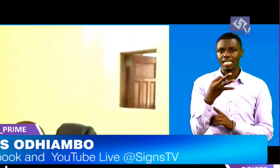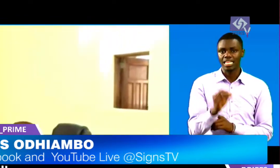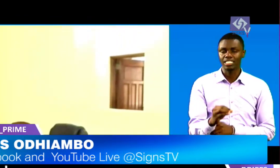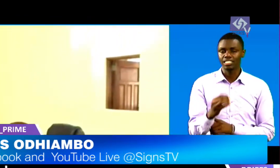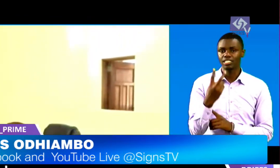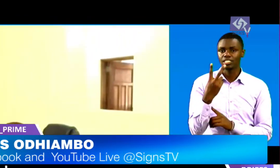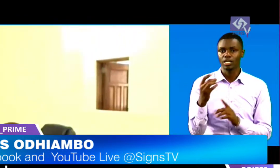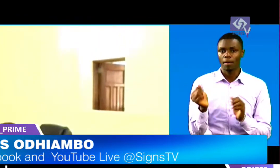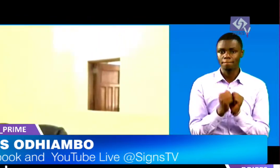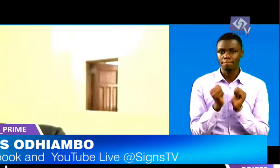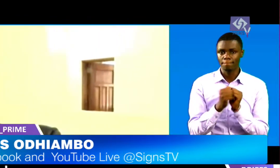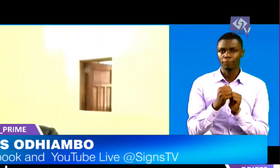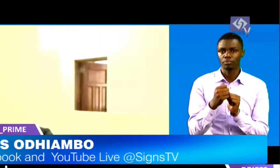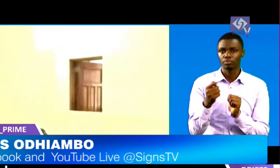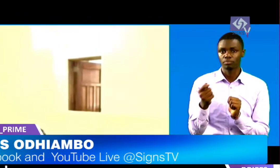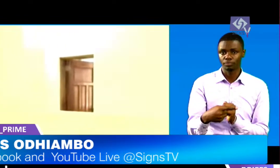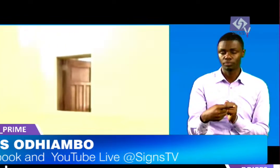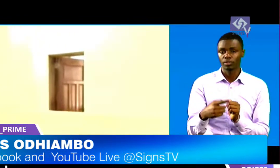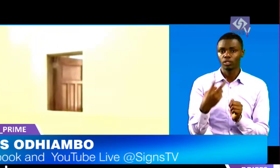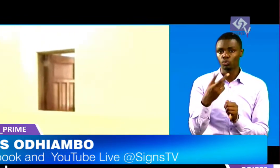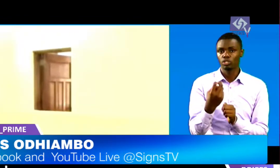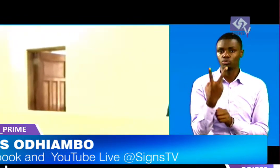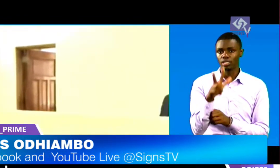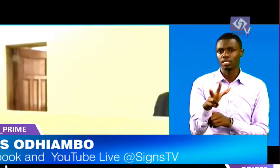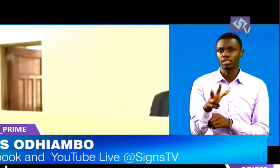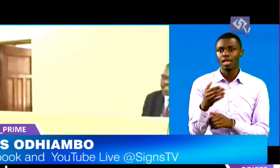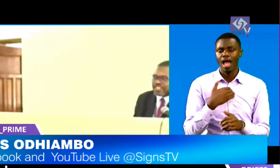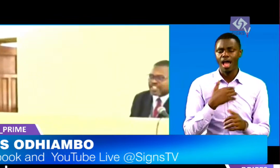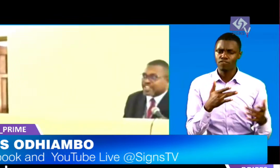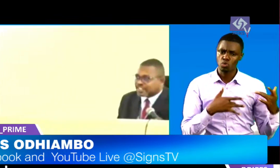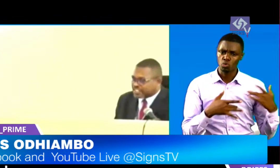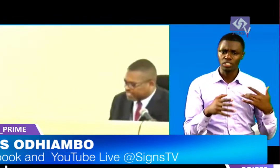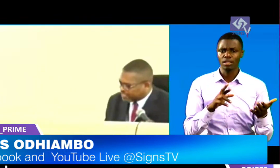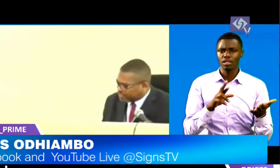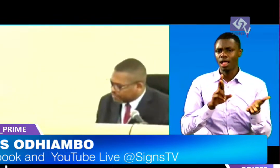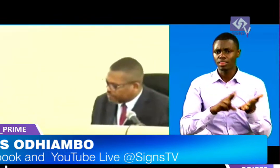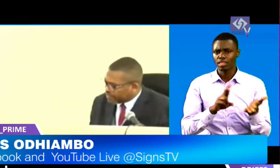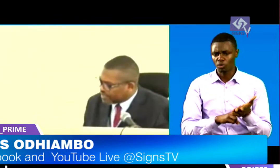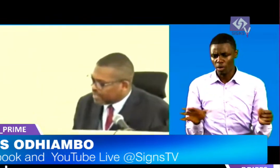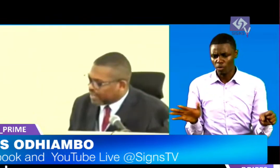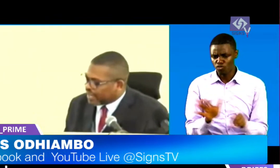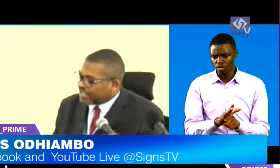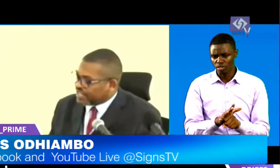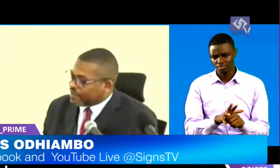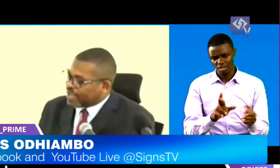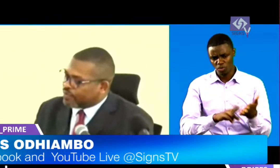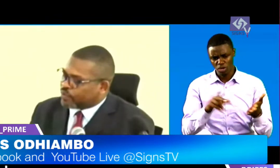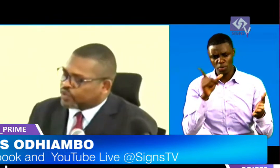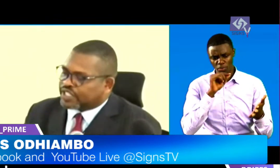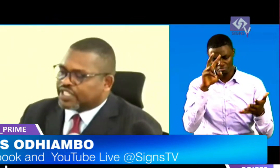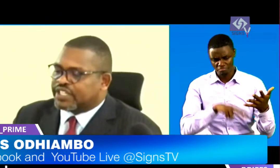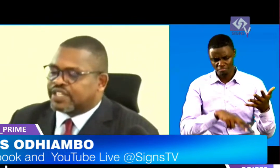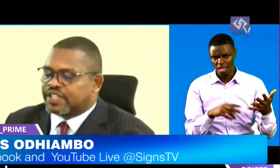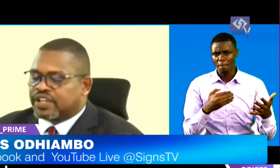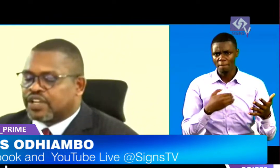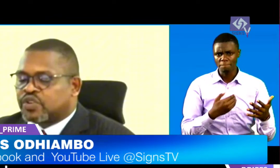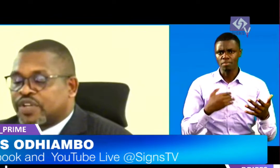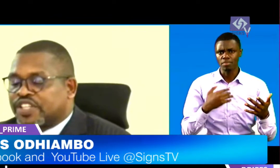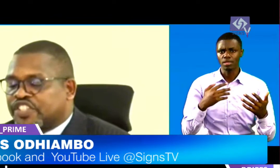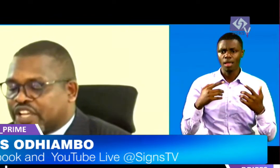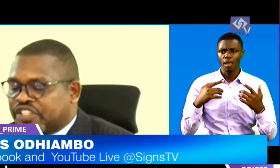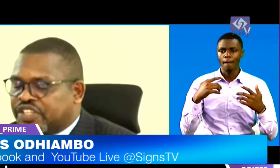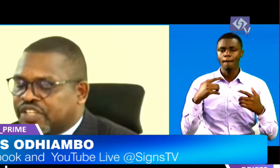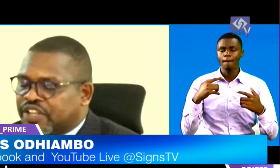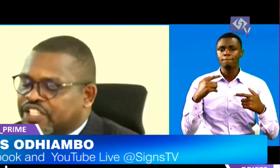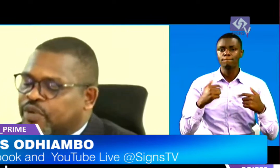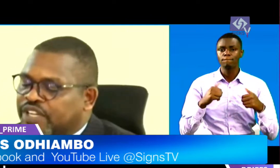2023, and further having considered the record in its entirety, I hereby proceed